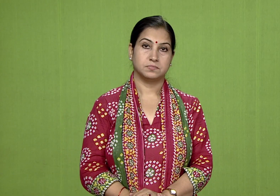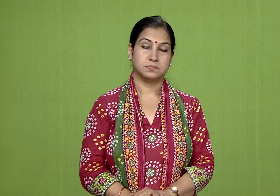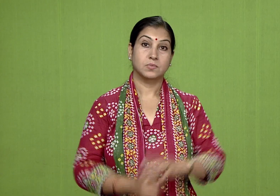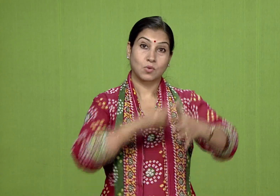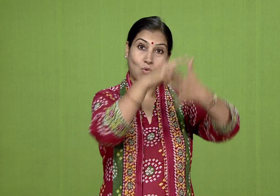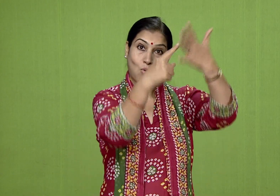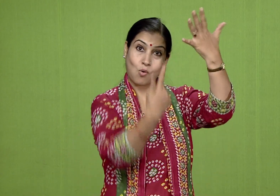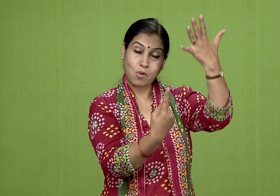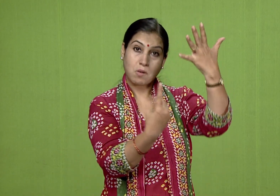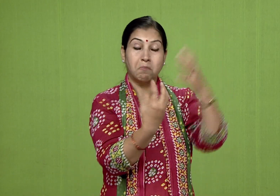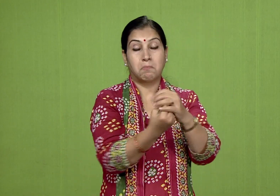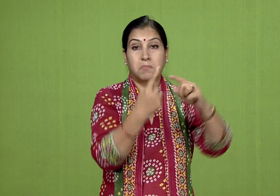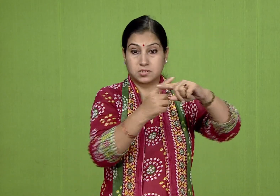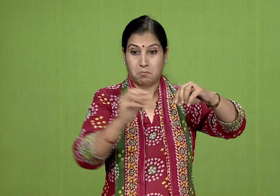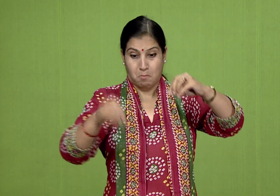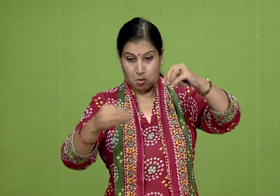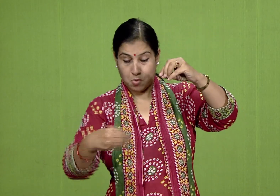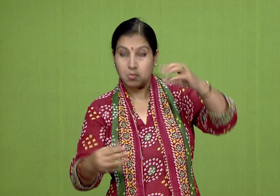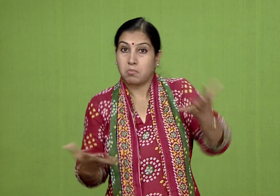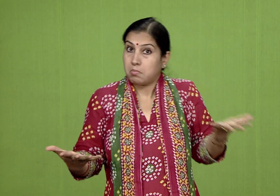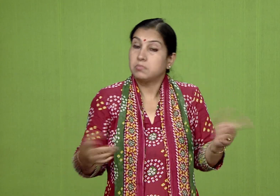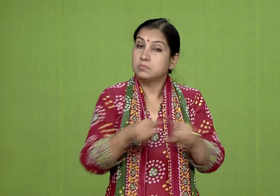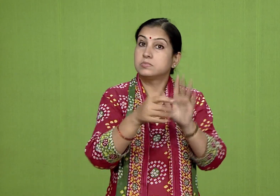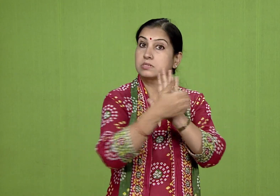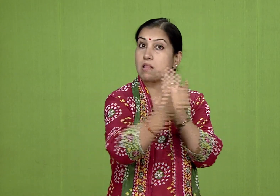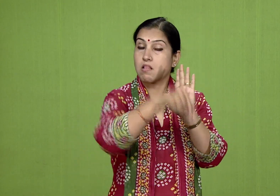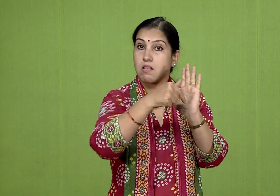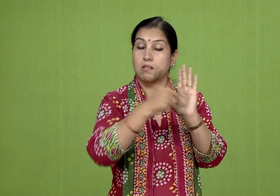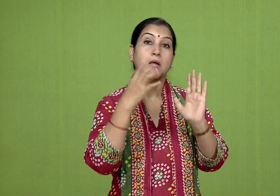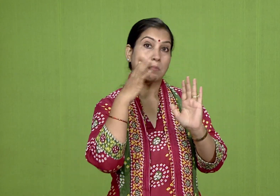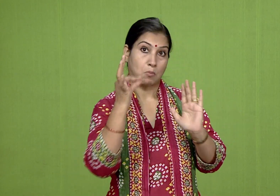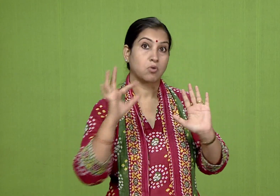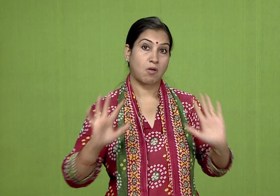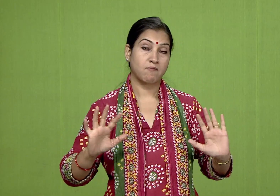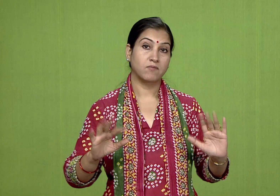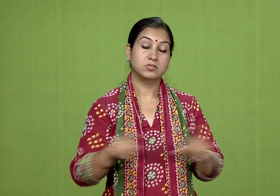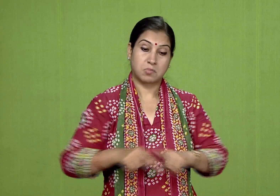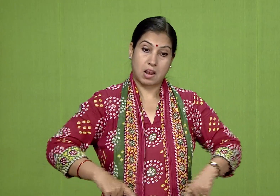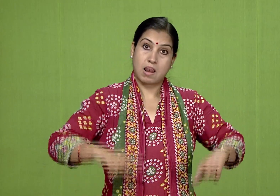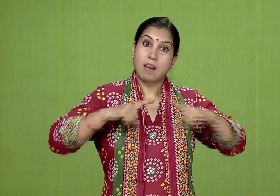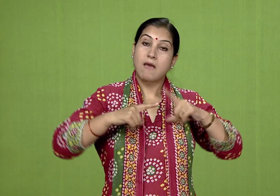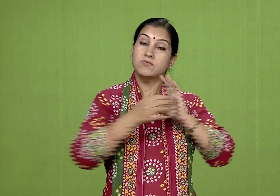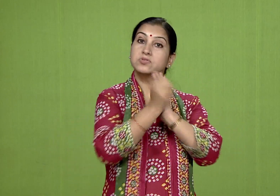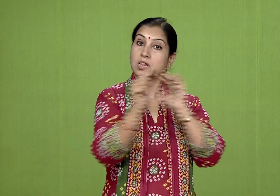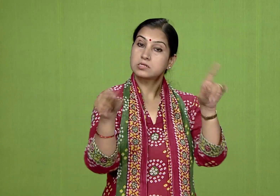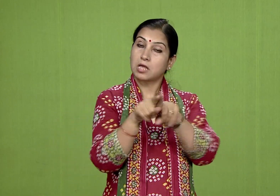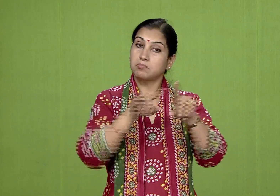All these and many more such skills are referred to as life skills.